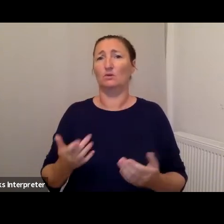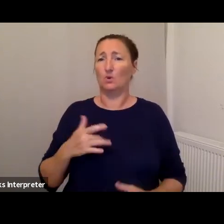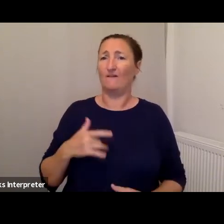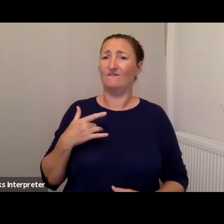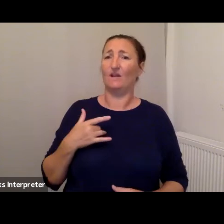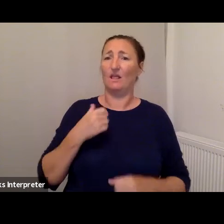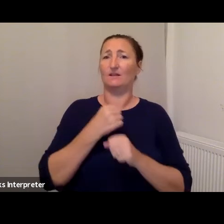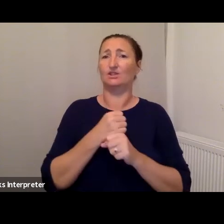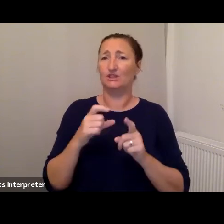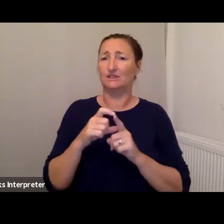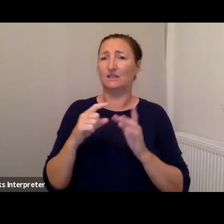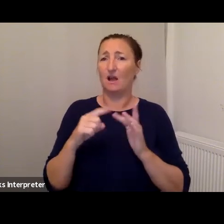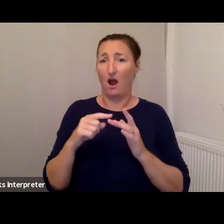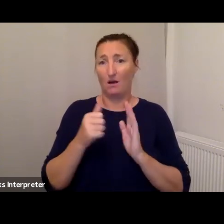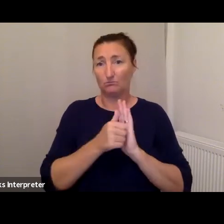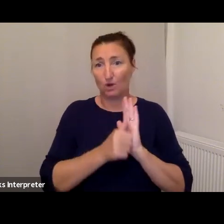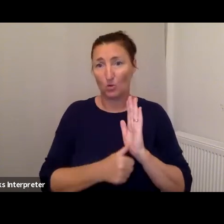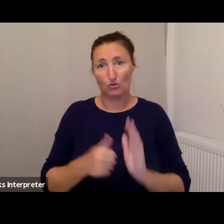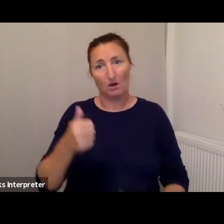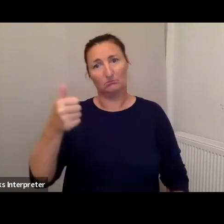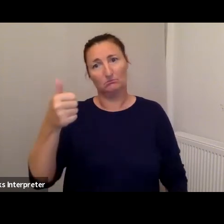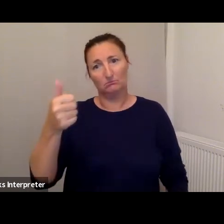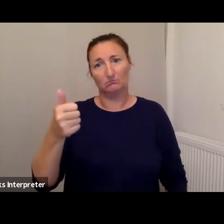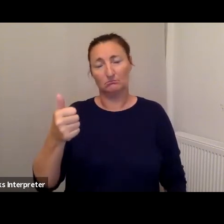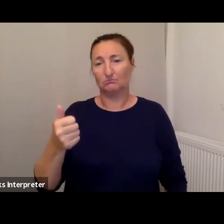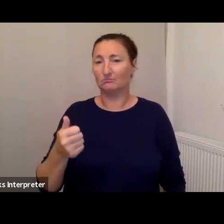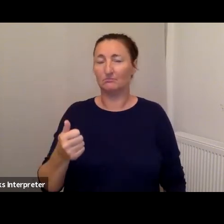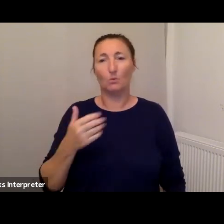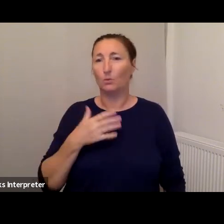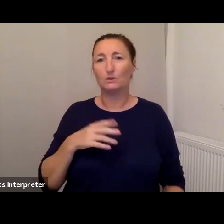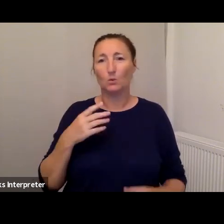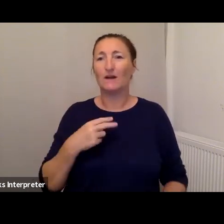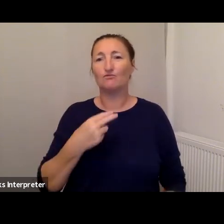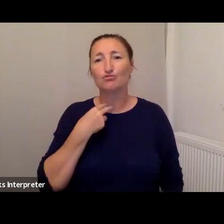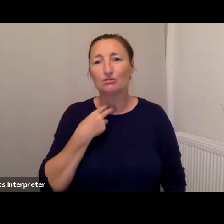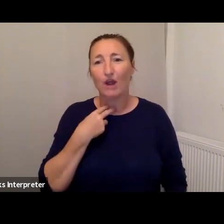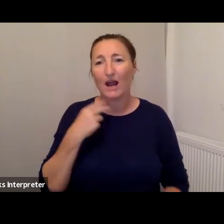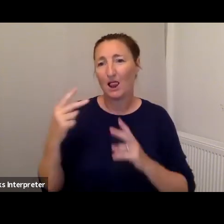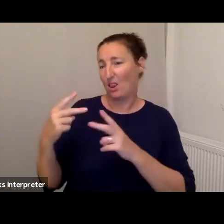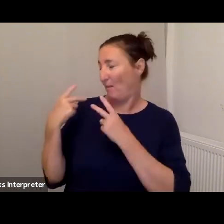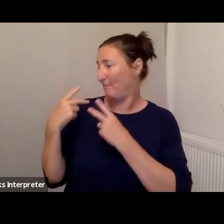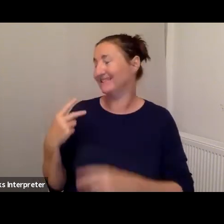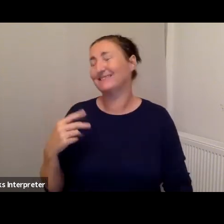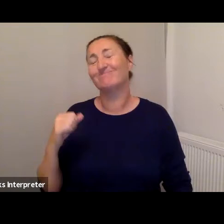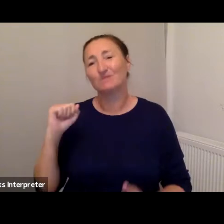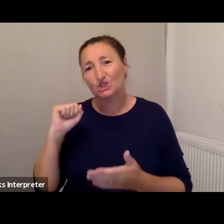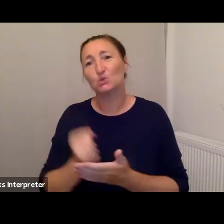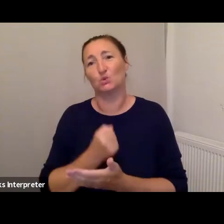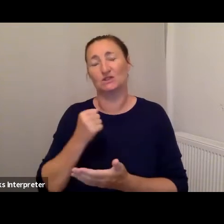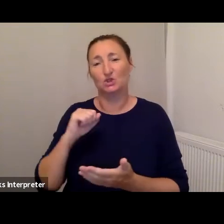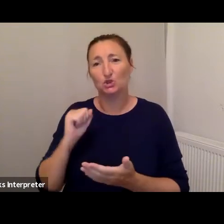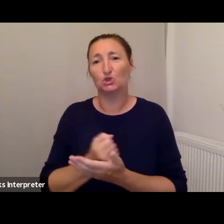be something that we would later think back and say, why didn't we do it? The COP26 is still